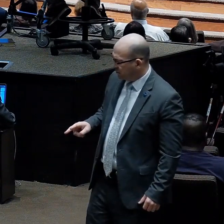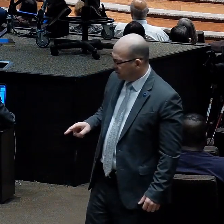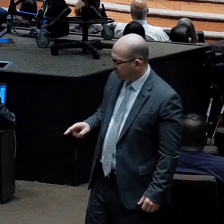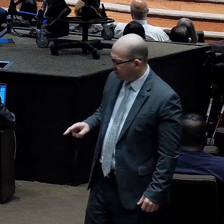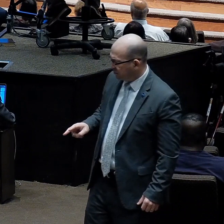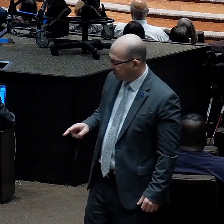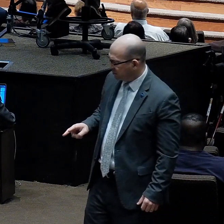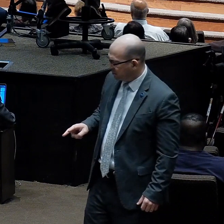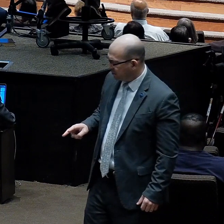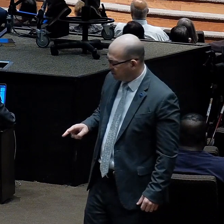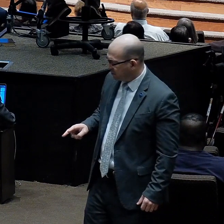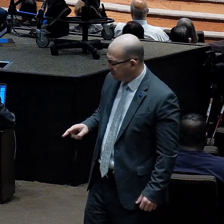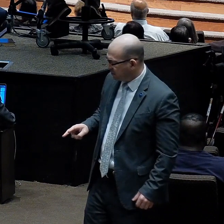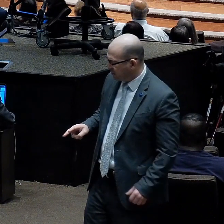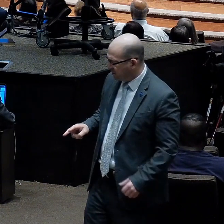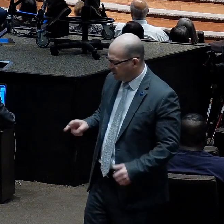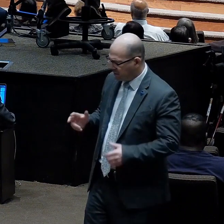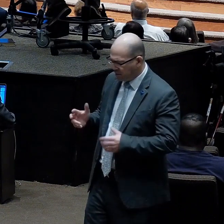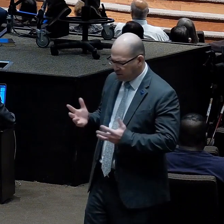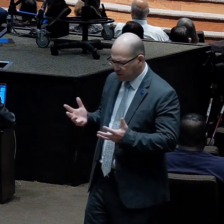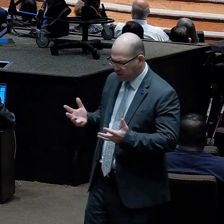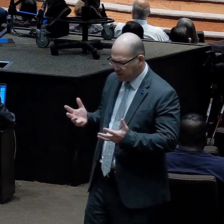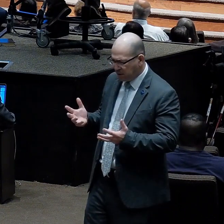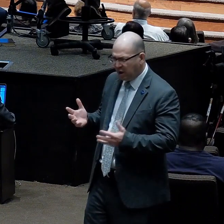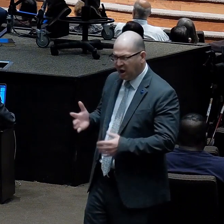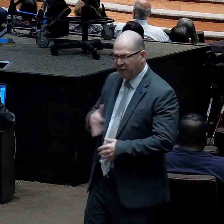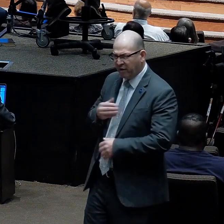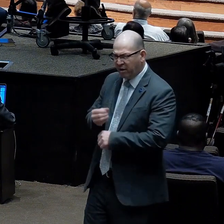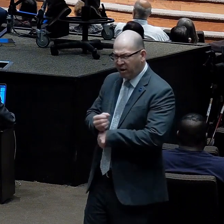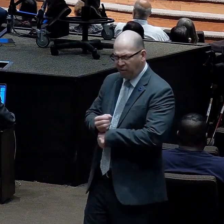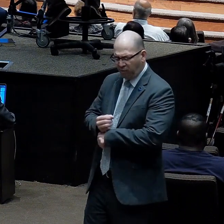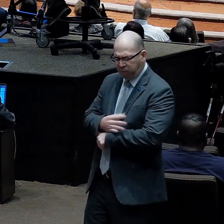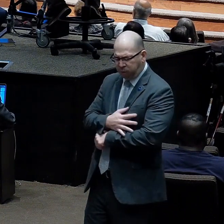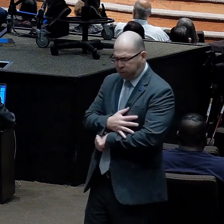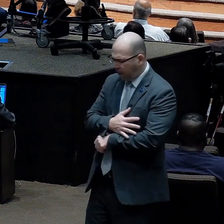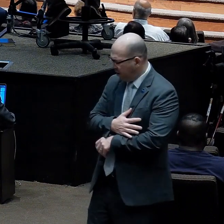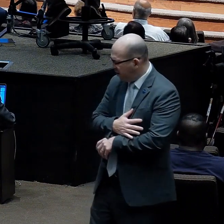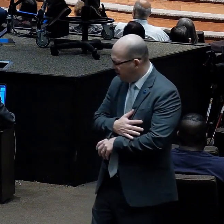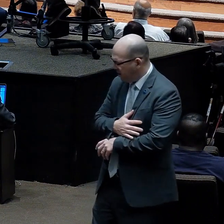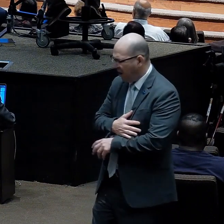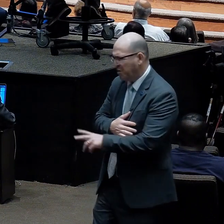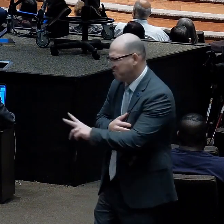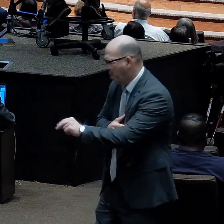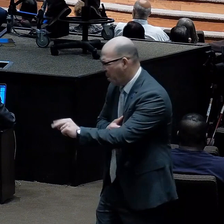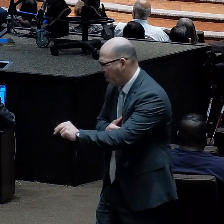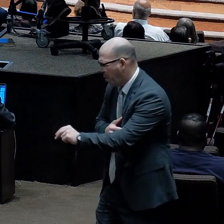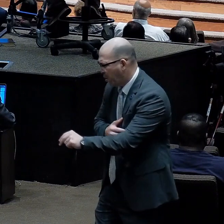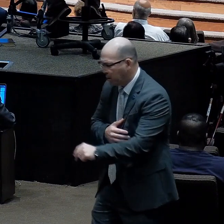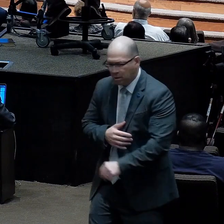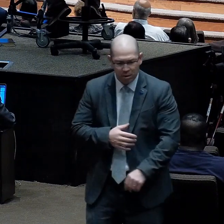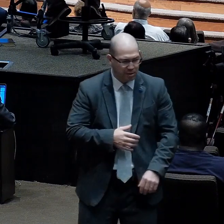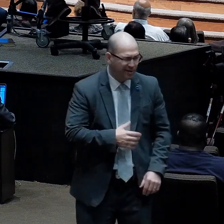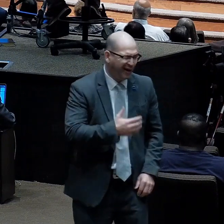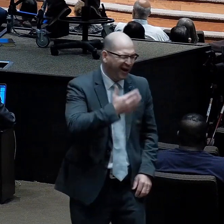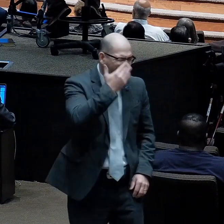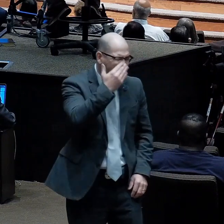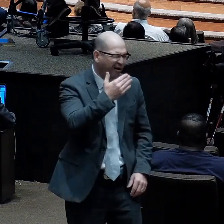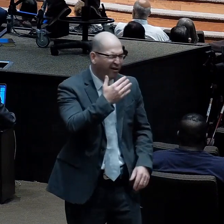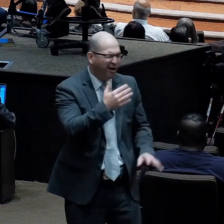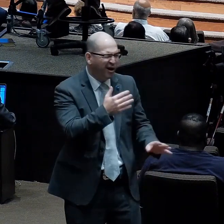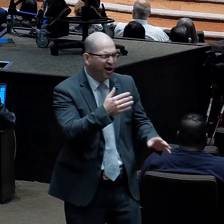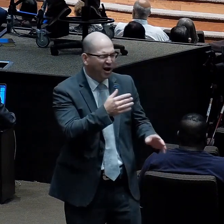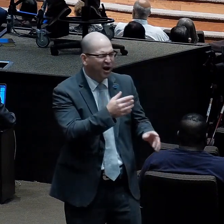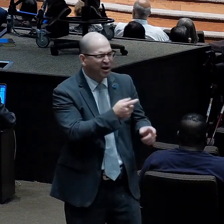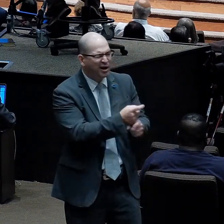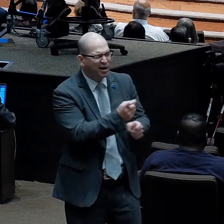It put goosebumps on me. I said, oh, you don't mean that. And he kind of said, yeah, I know. I guess he thought